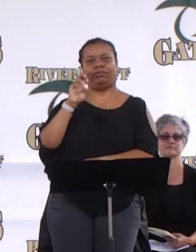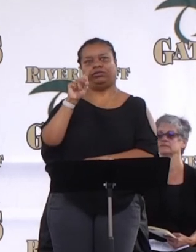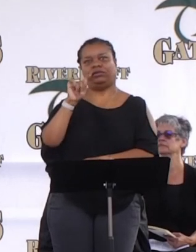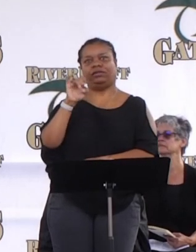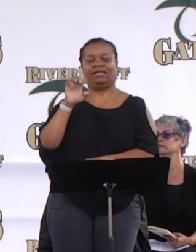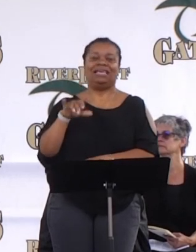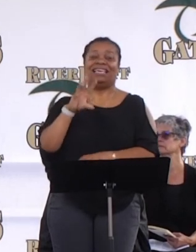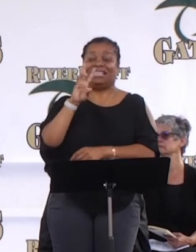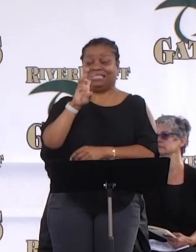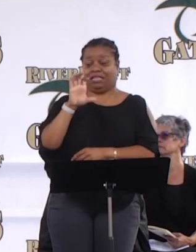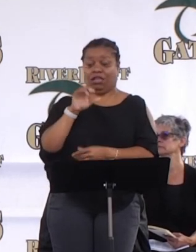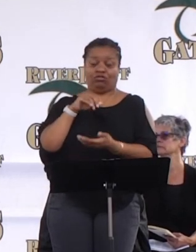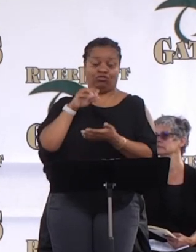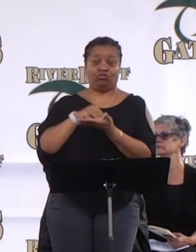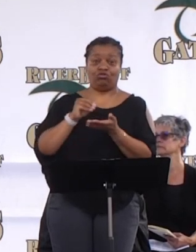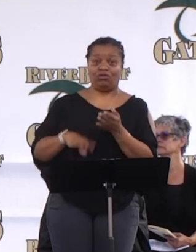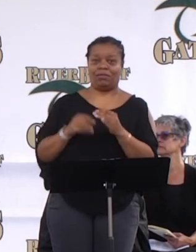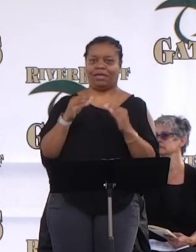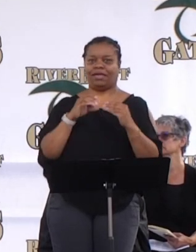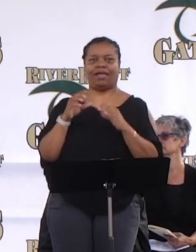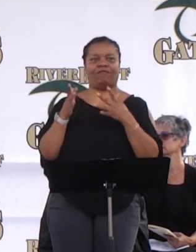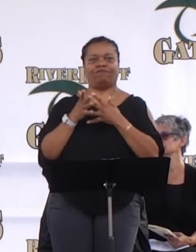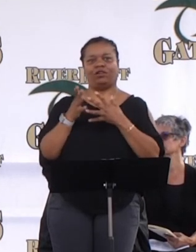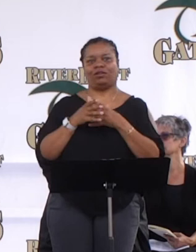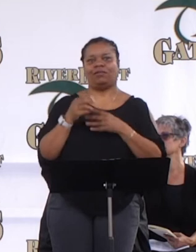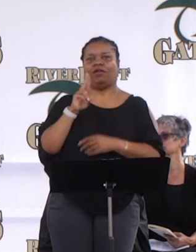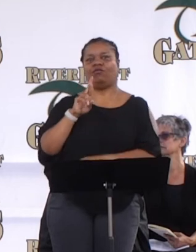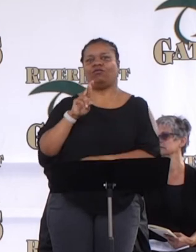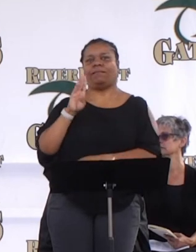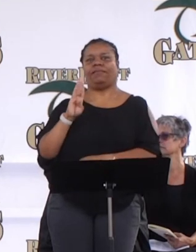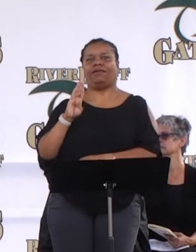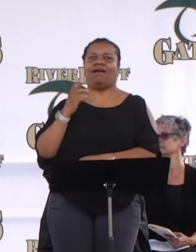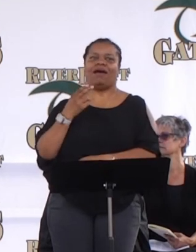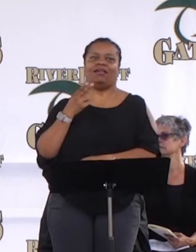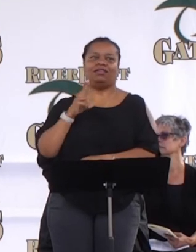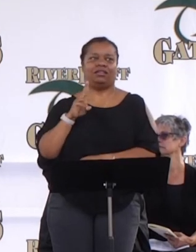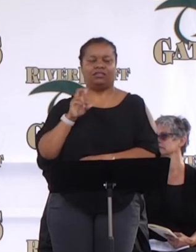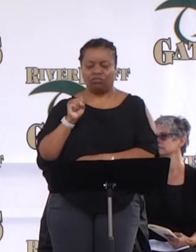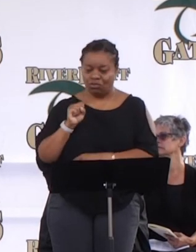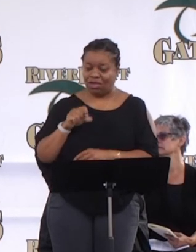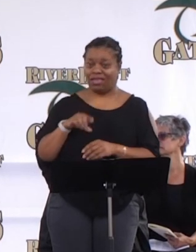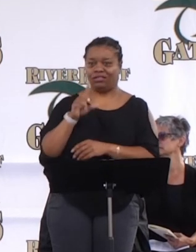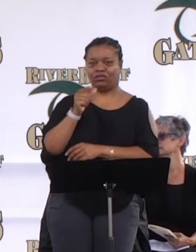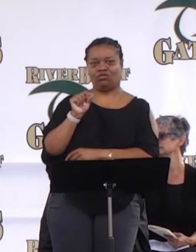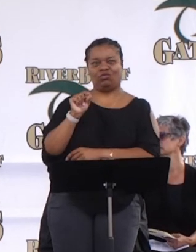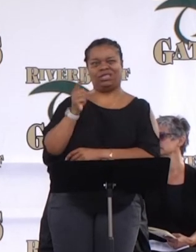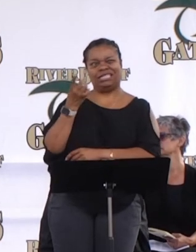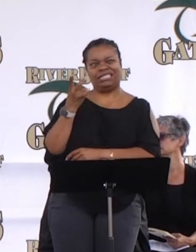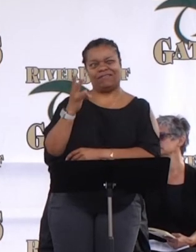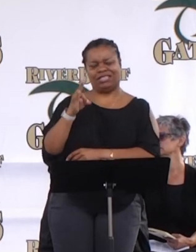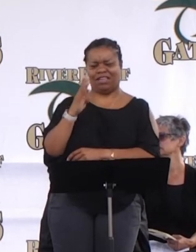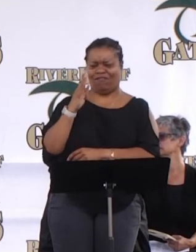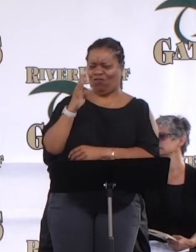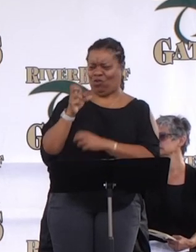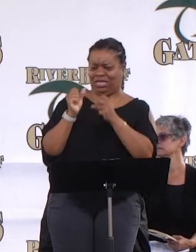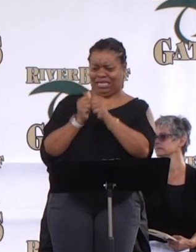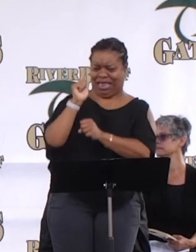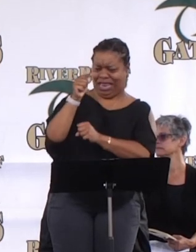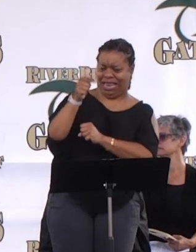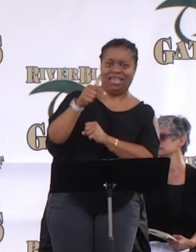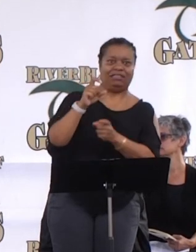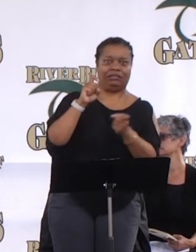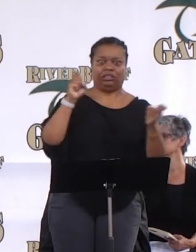became freshmen at River Bluff High School in 2017. Here we are, 4 years later, and it seems though everything has